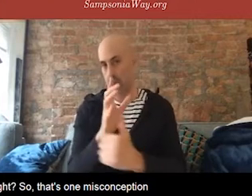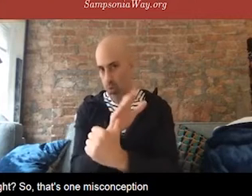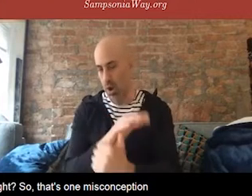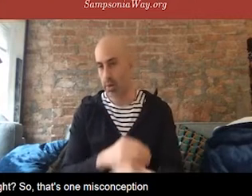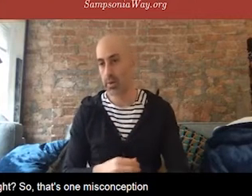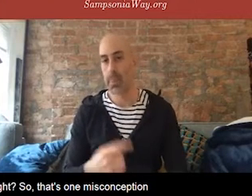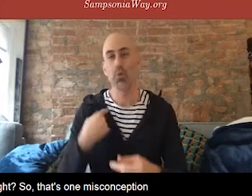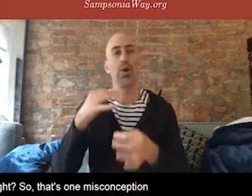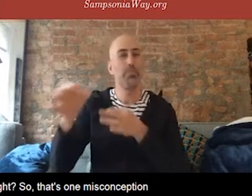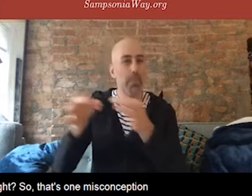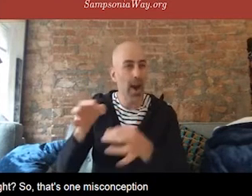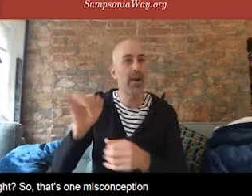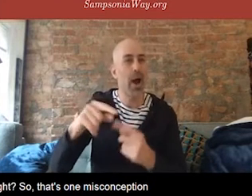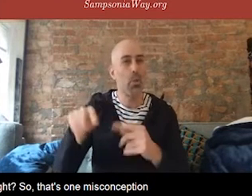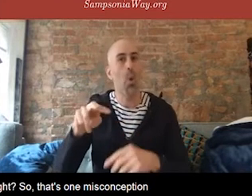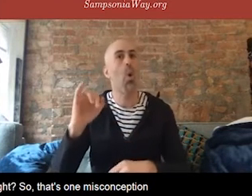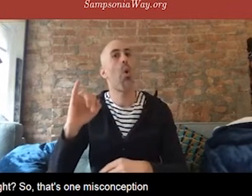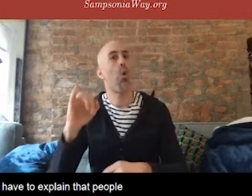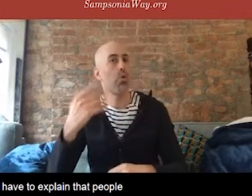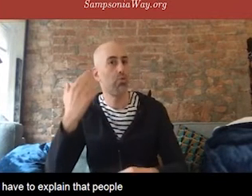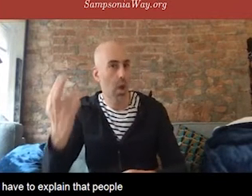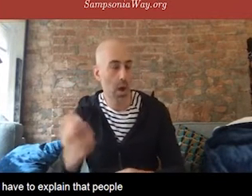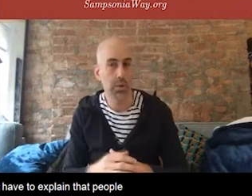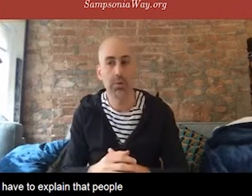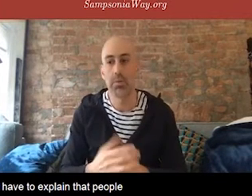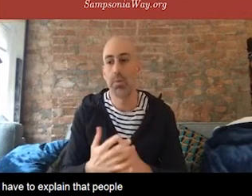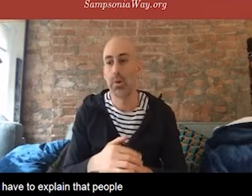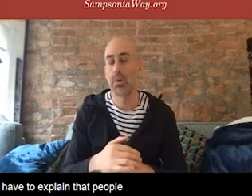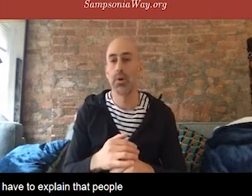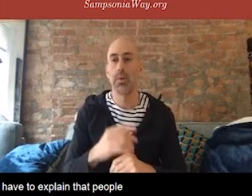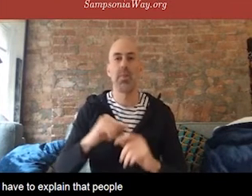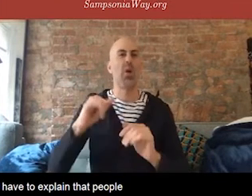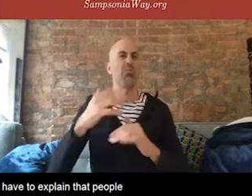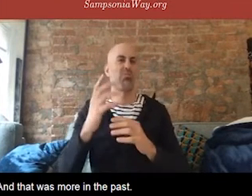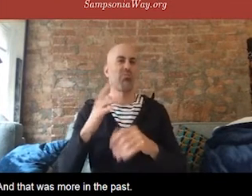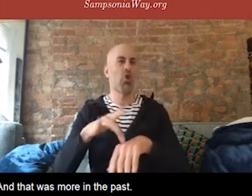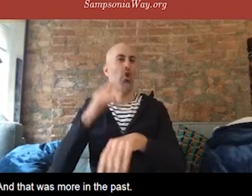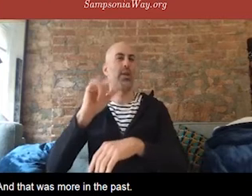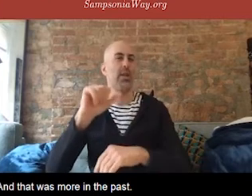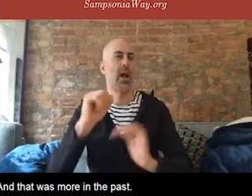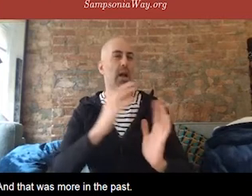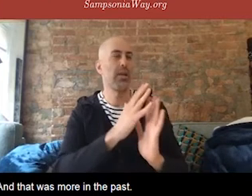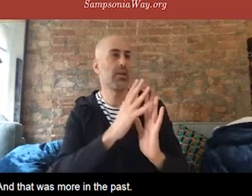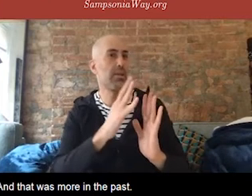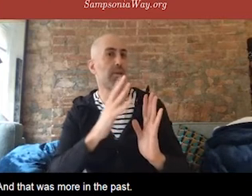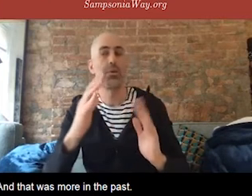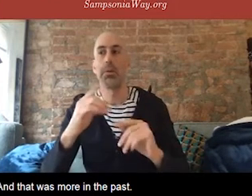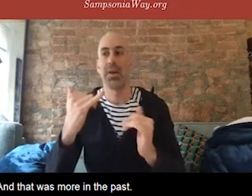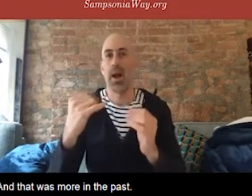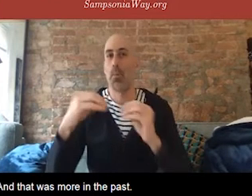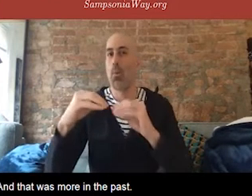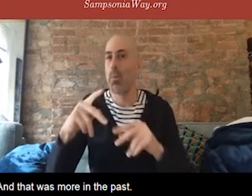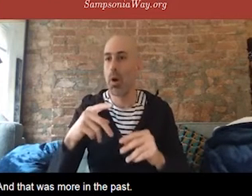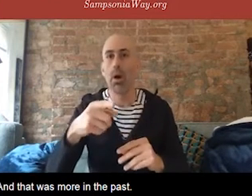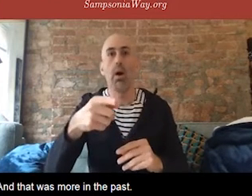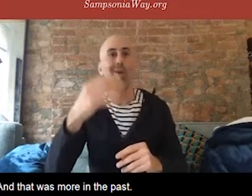and complexity to it, right? So that's one misconception that we encounter repeatedly that we have to explain, that people don't realize or understand very